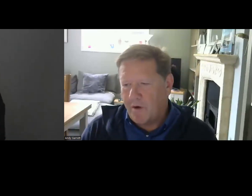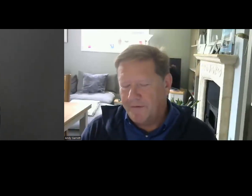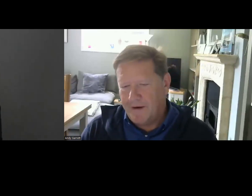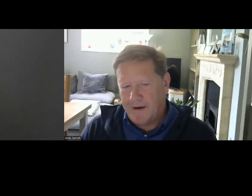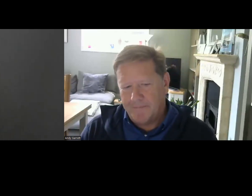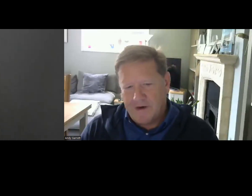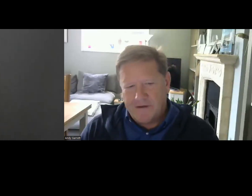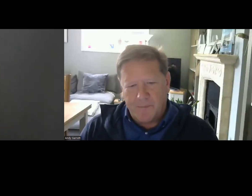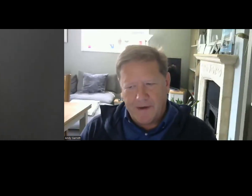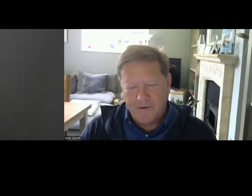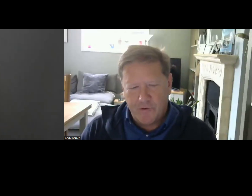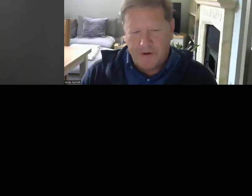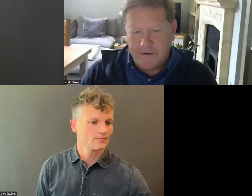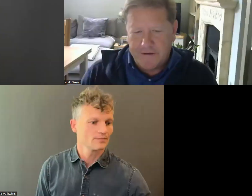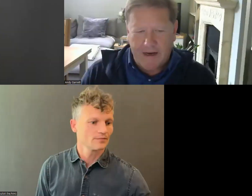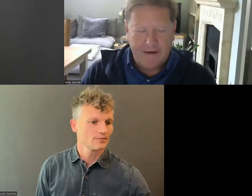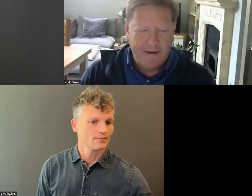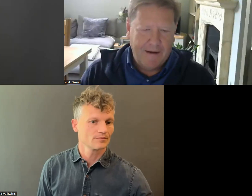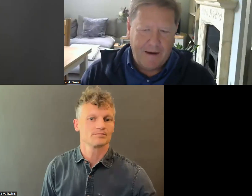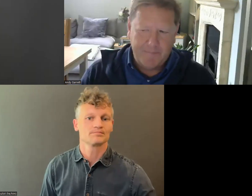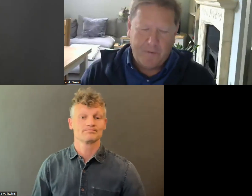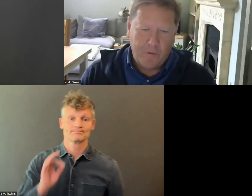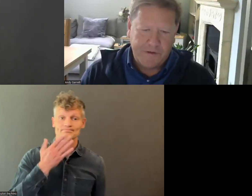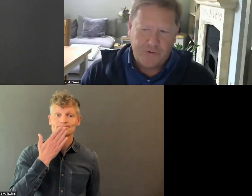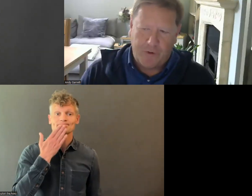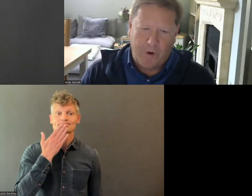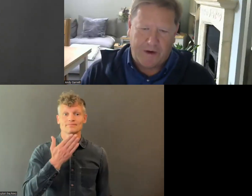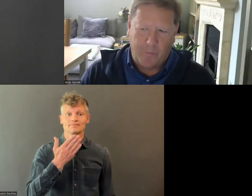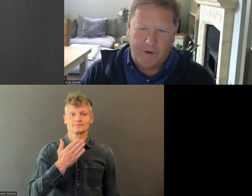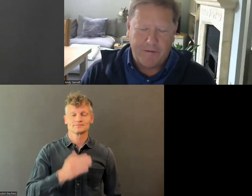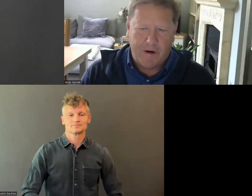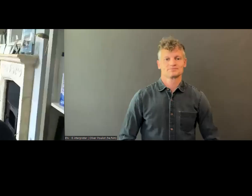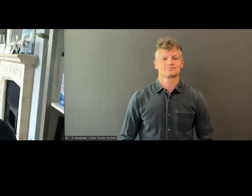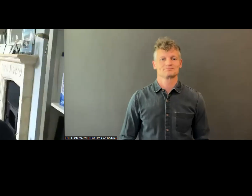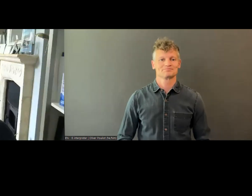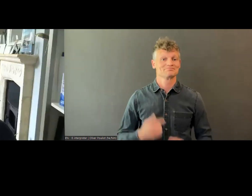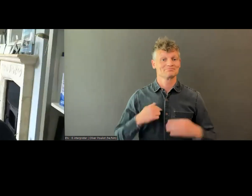hello, everyone. Delighted to be joining you today. Always